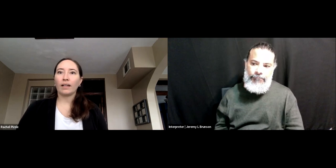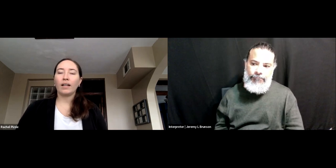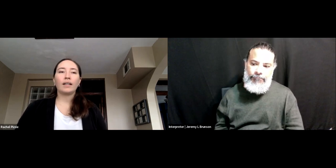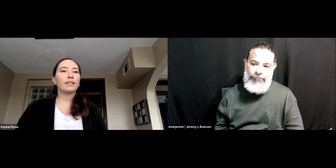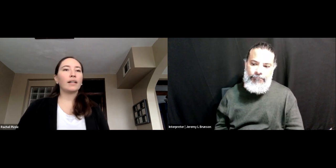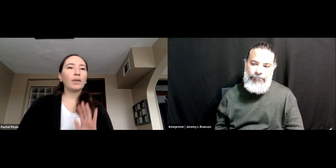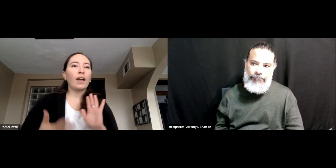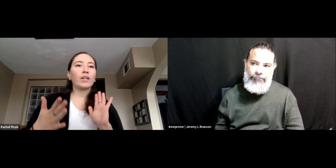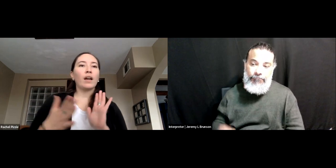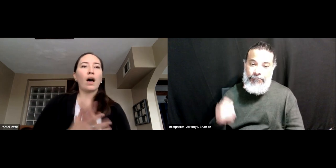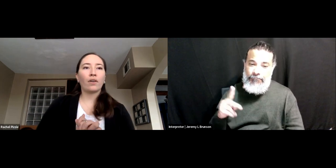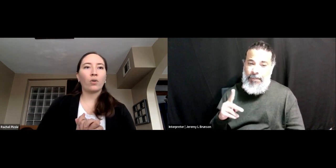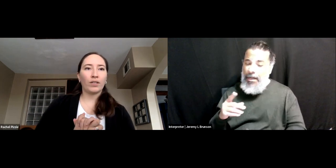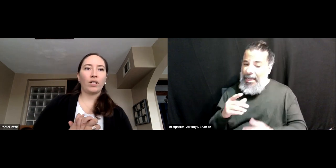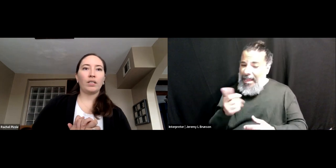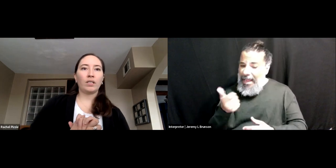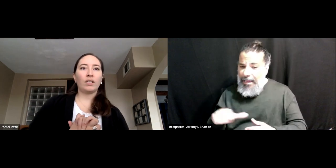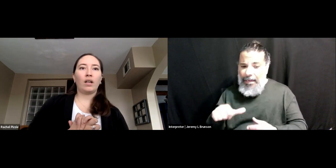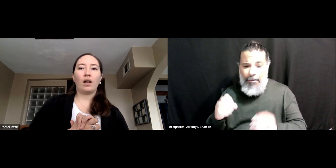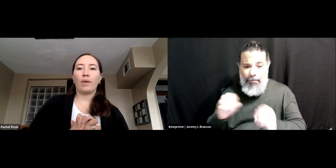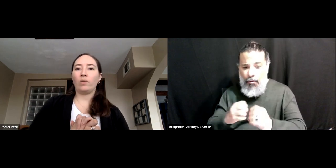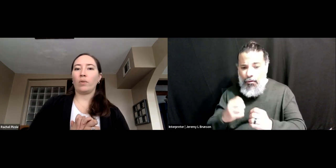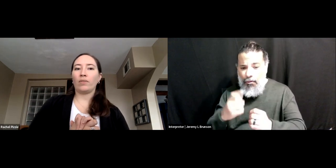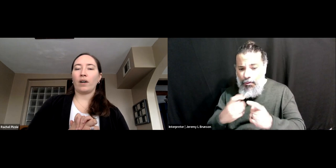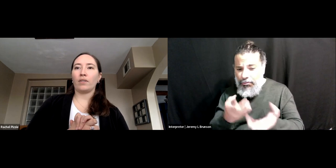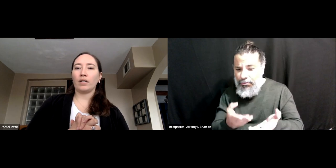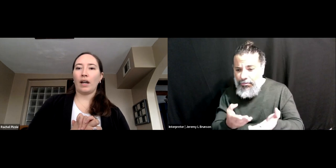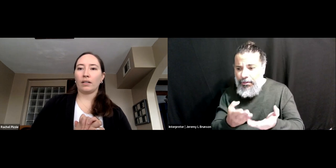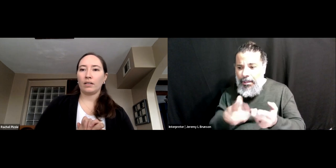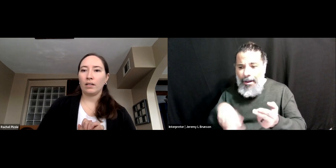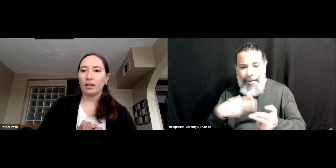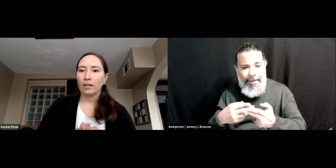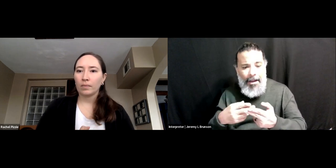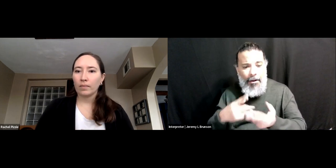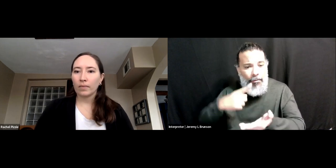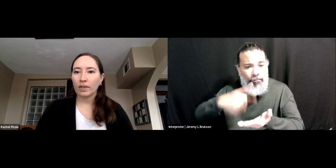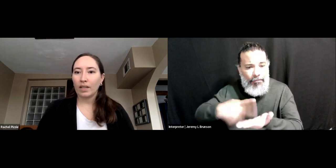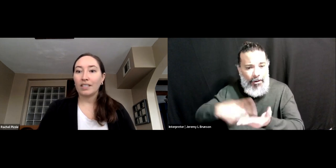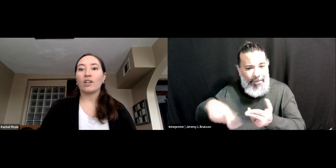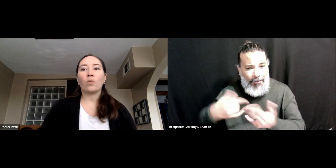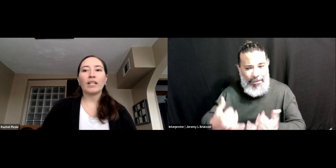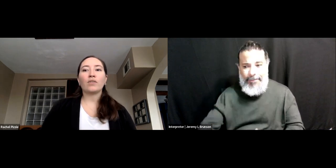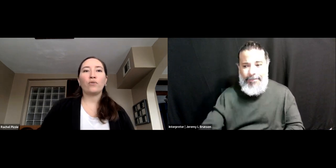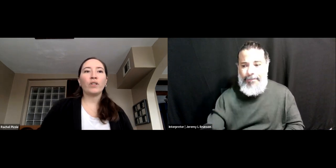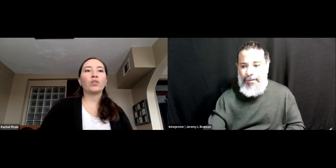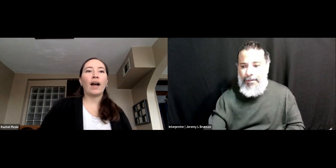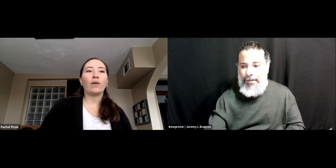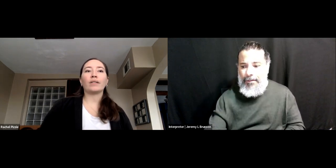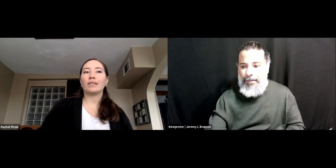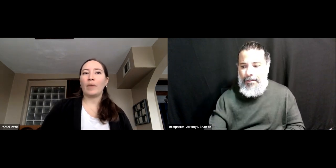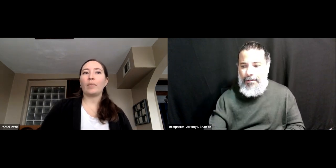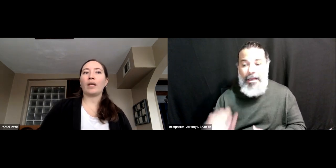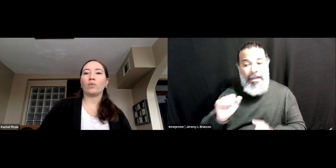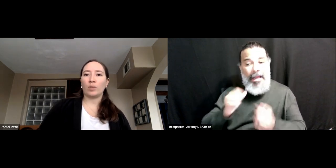Okay. Does anybody have any other questions about what we've covered today? Is there a way to filter